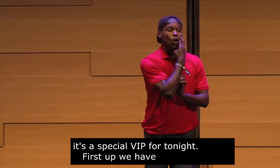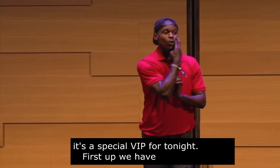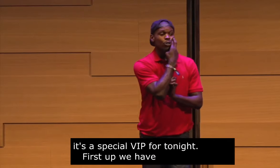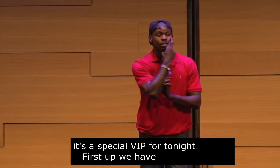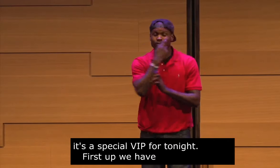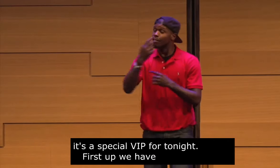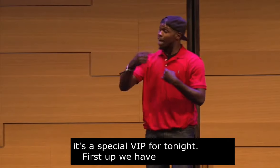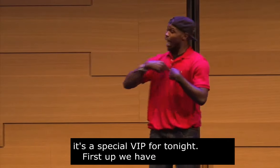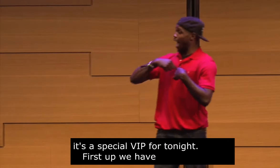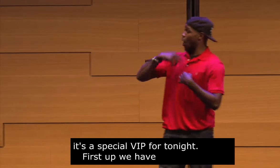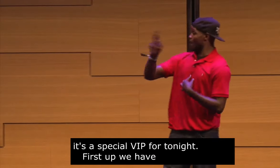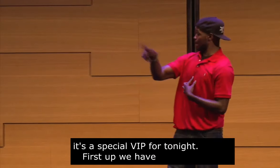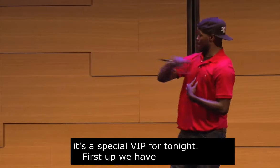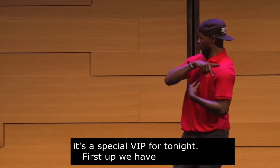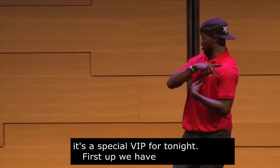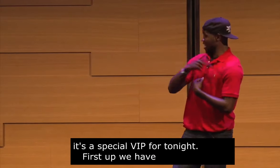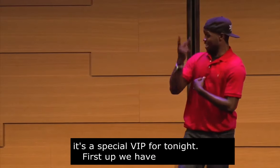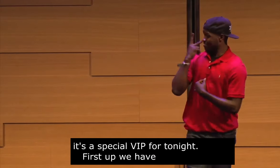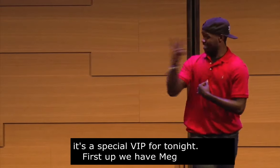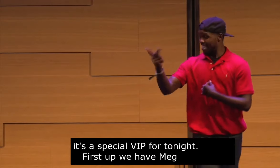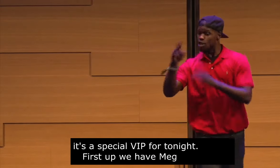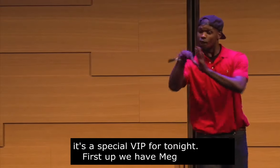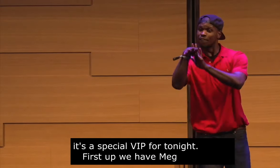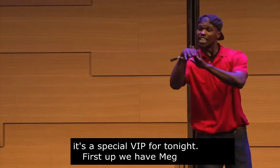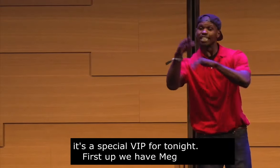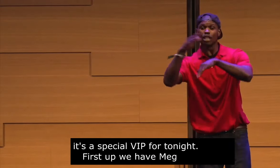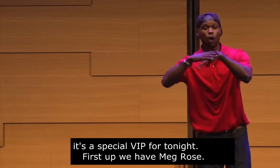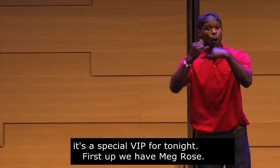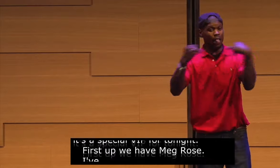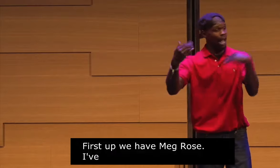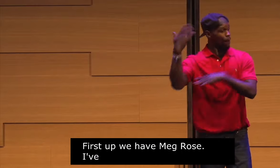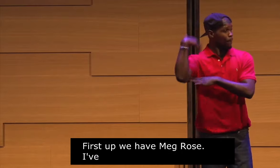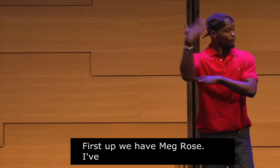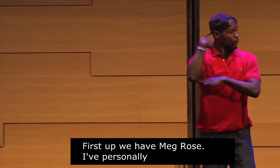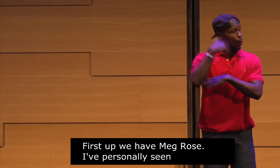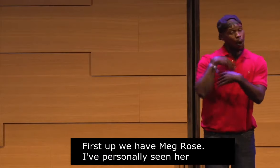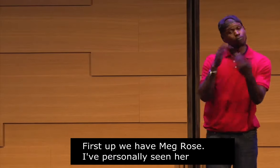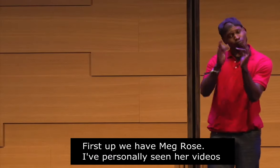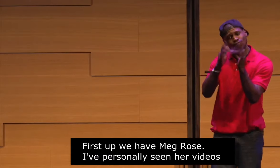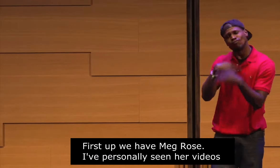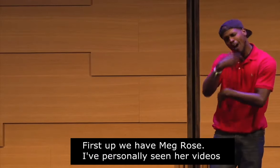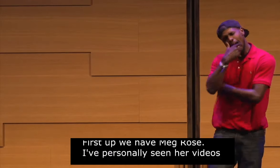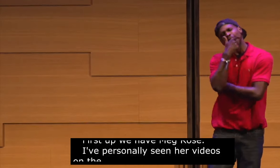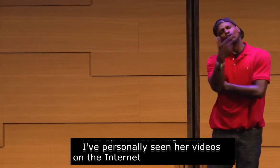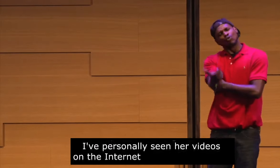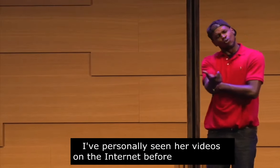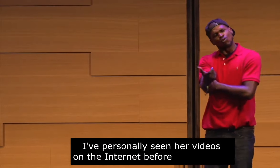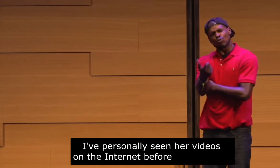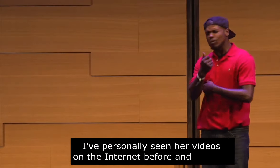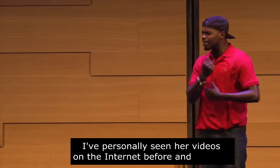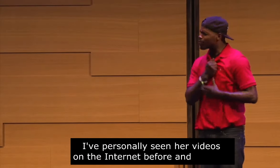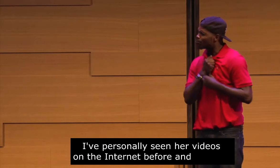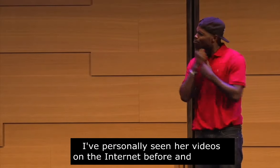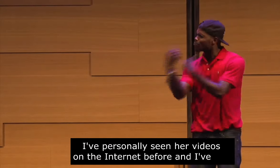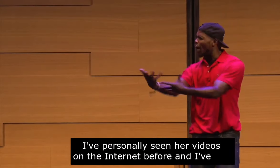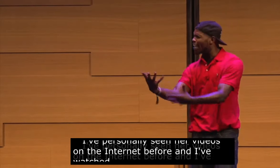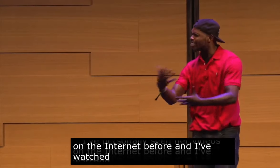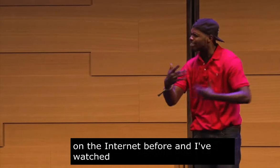Meg Rose. I've personally seen her videos on the internet before, and I've watched